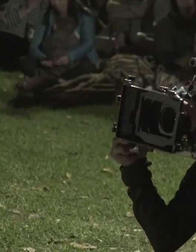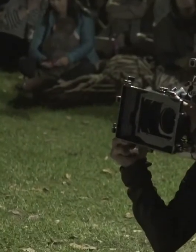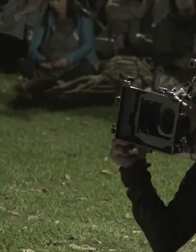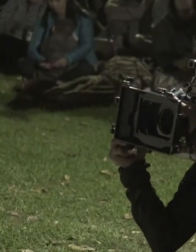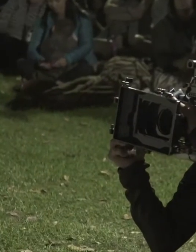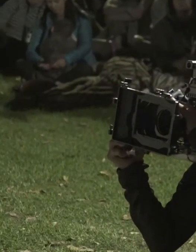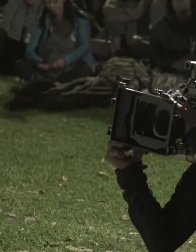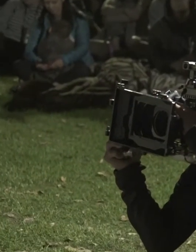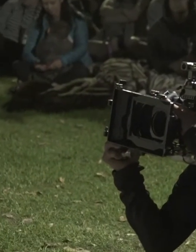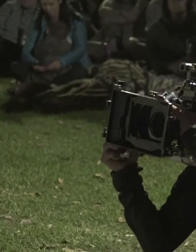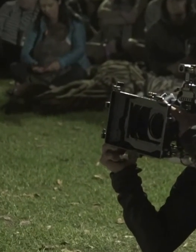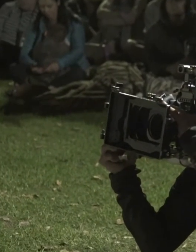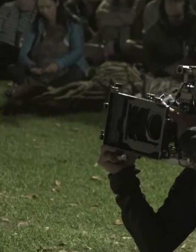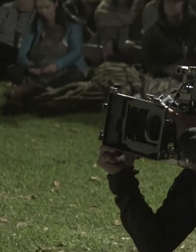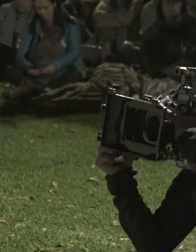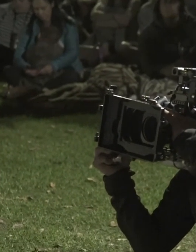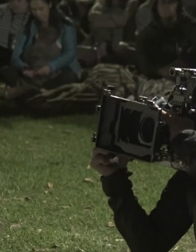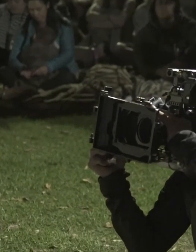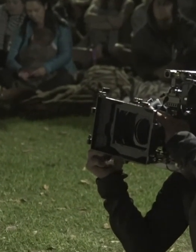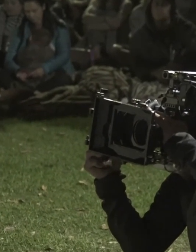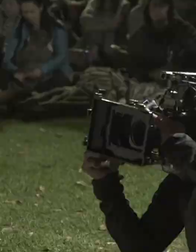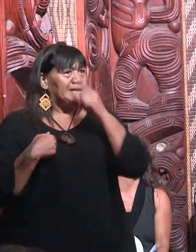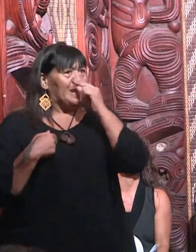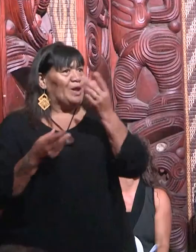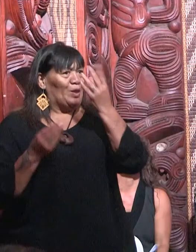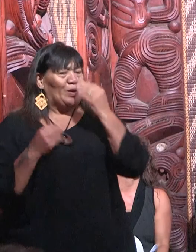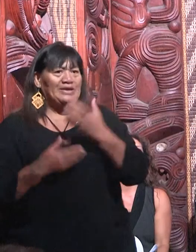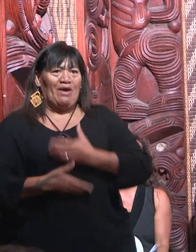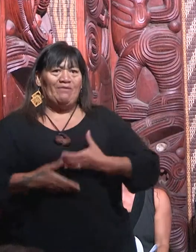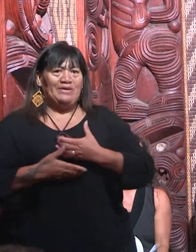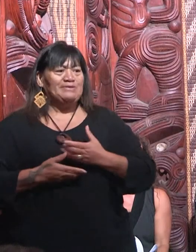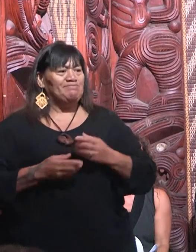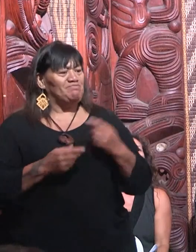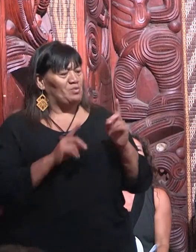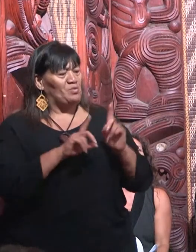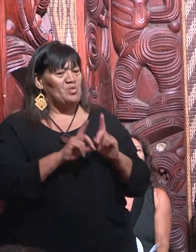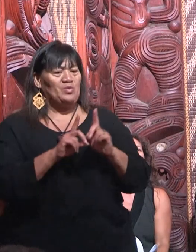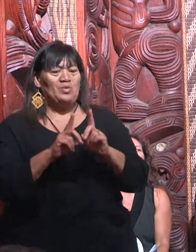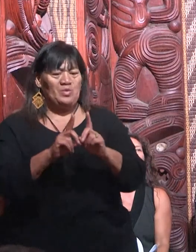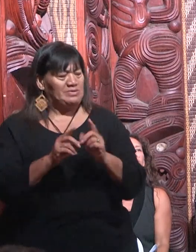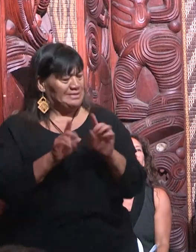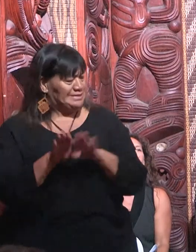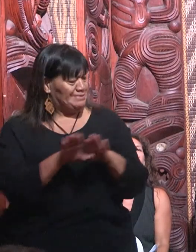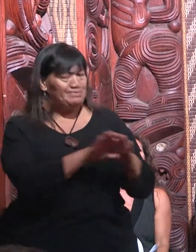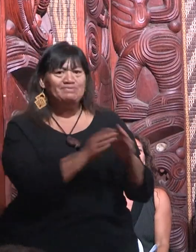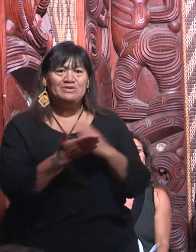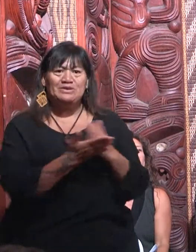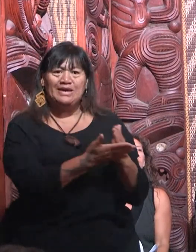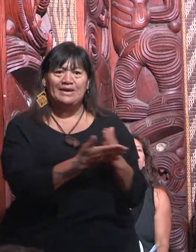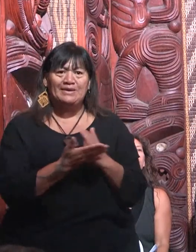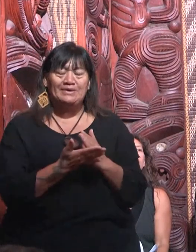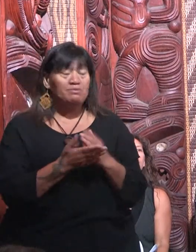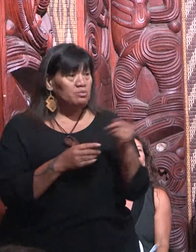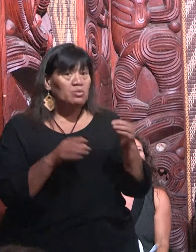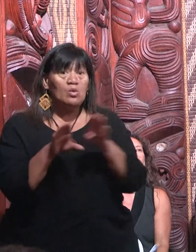so, give us the courage to learn to walk comfortably in each other's shoes. God, we